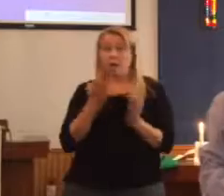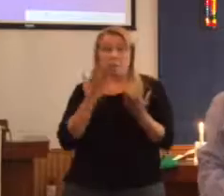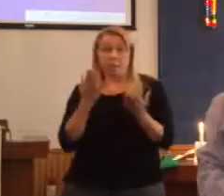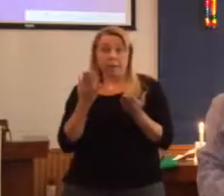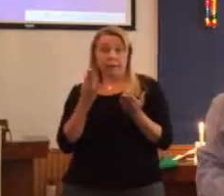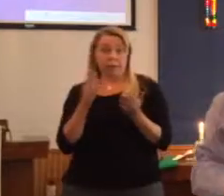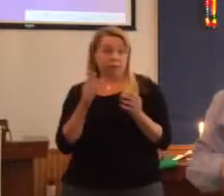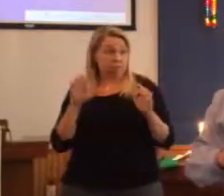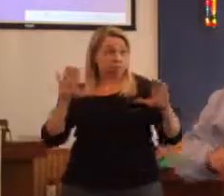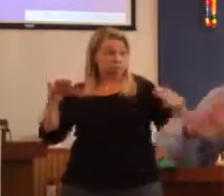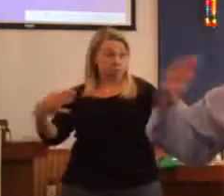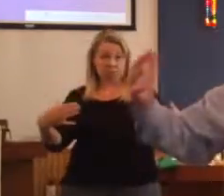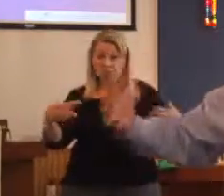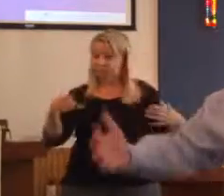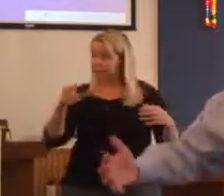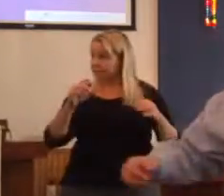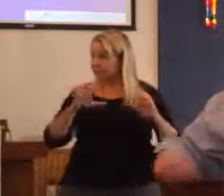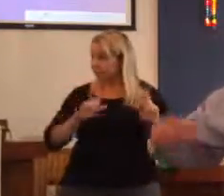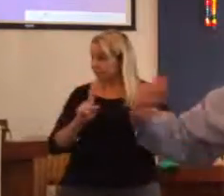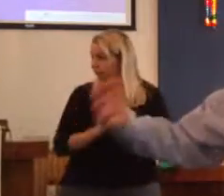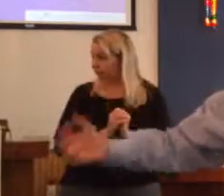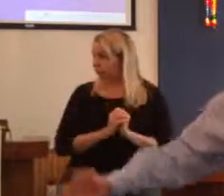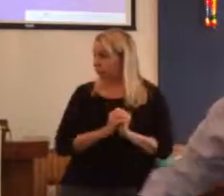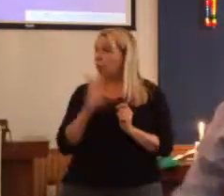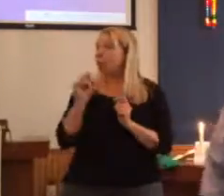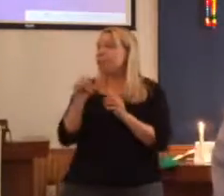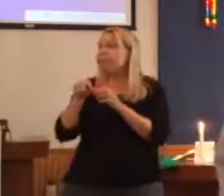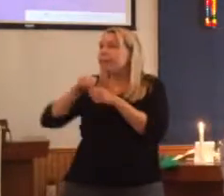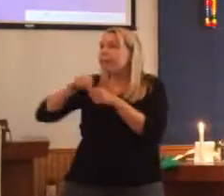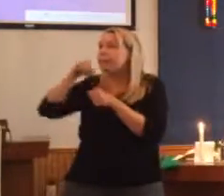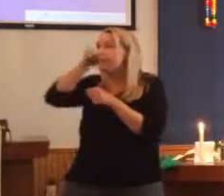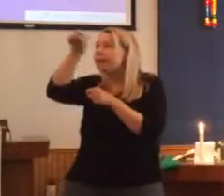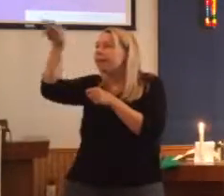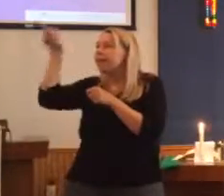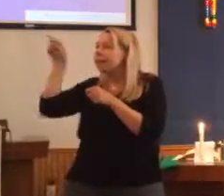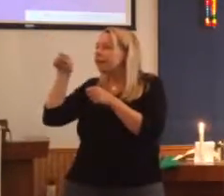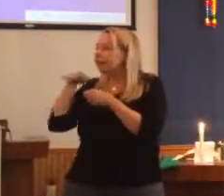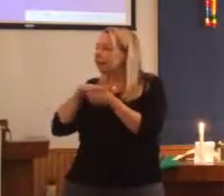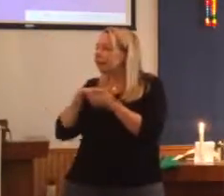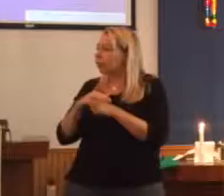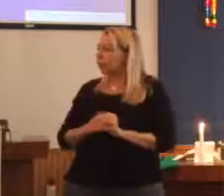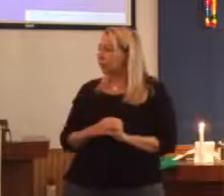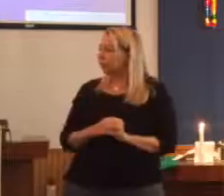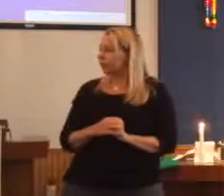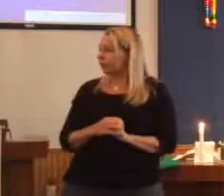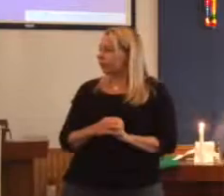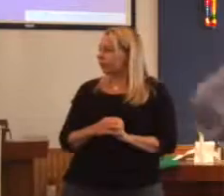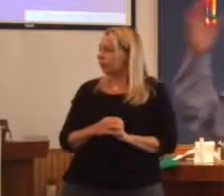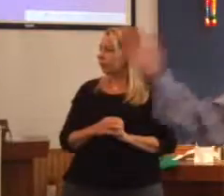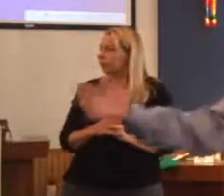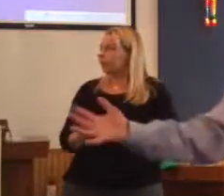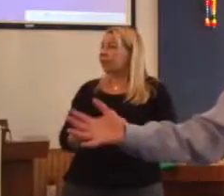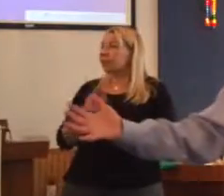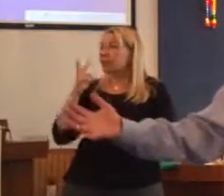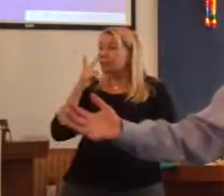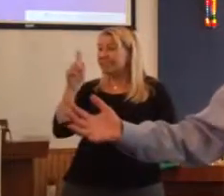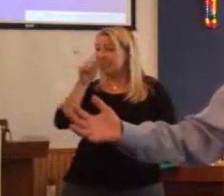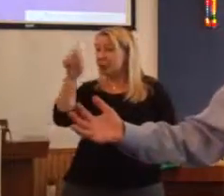people, or in our neighborhoods or in our city, to help problems that are